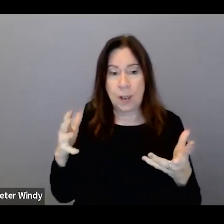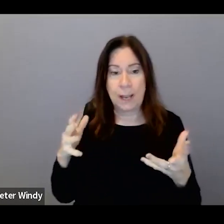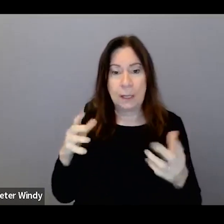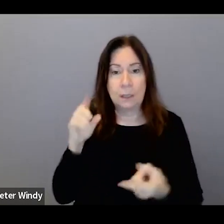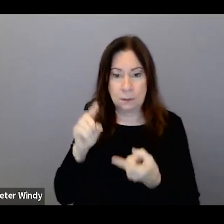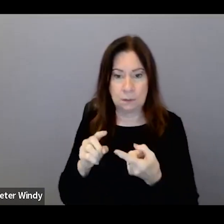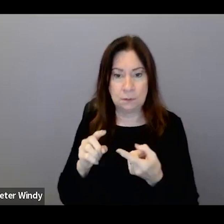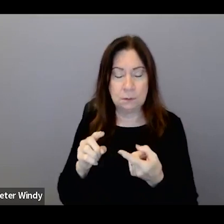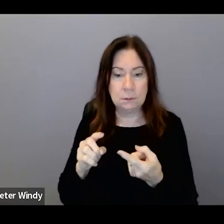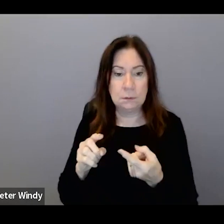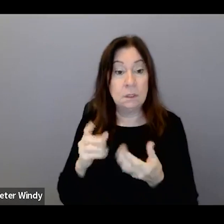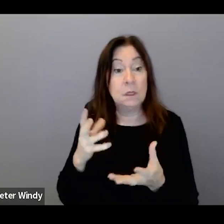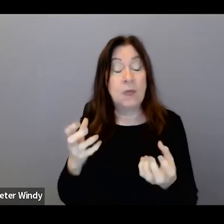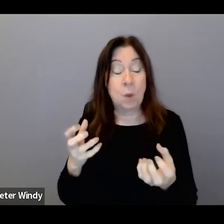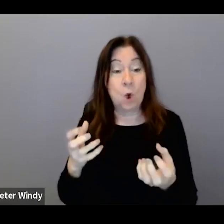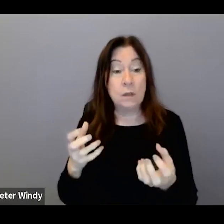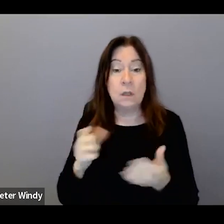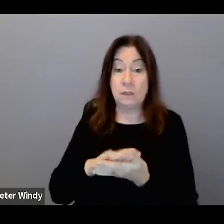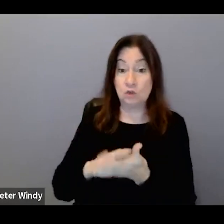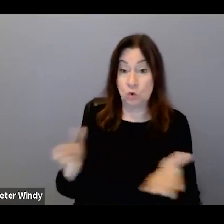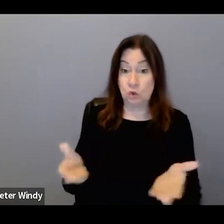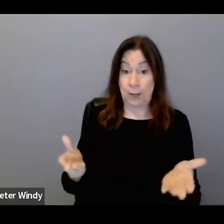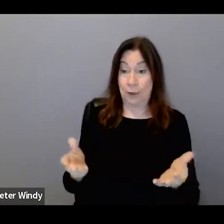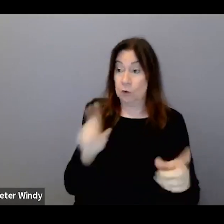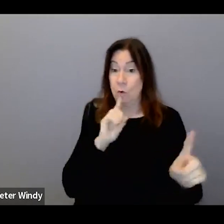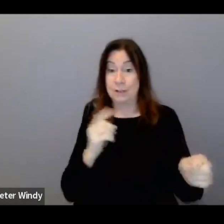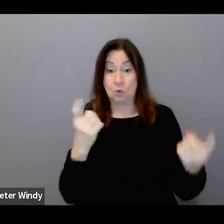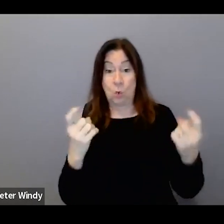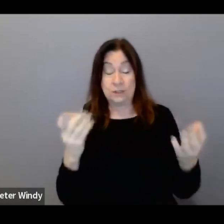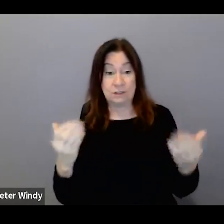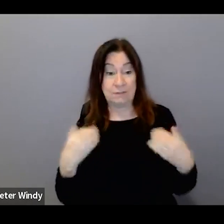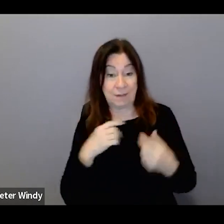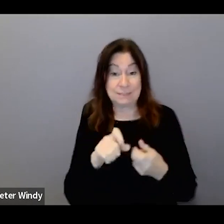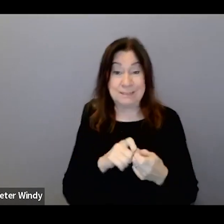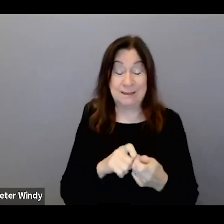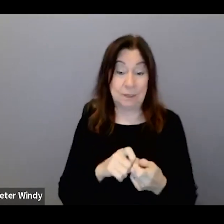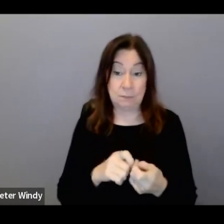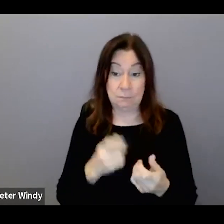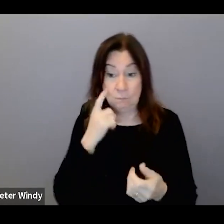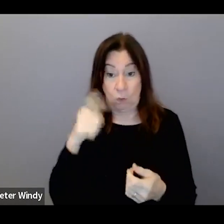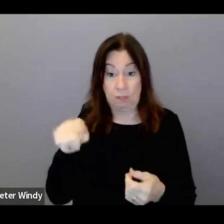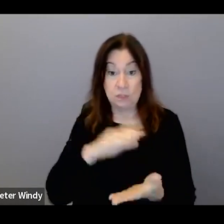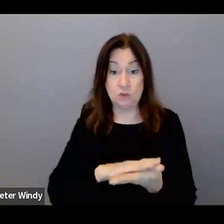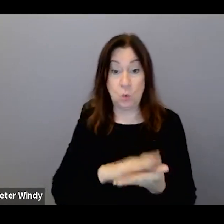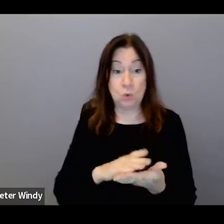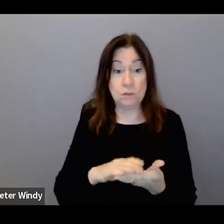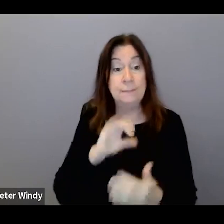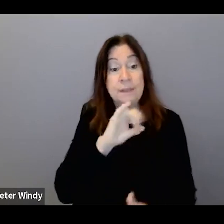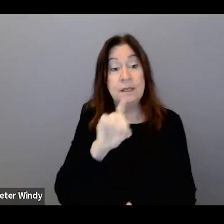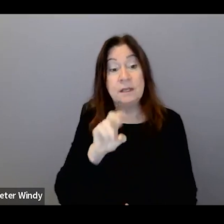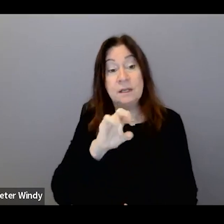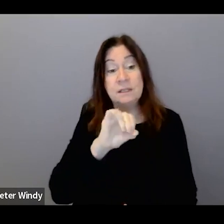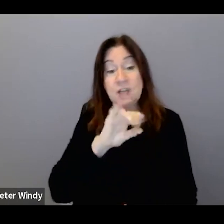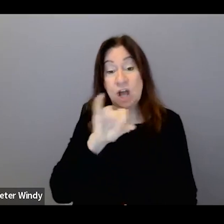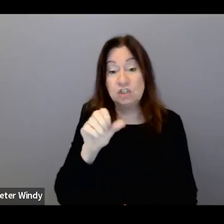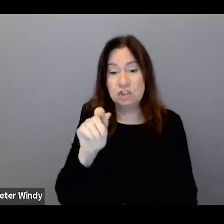mitigation measures. And if they want to, and the schools are here to answer questions. So if they'll have particular specific things for them, Dr. Jackson and Dr. Furman are